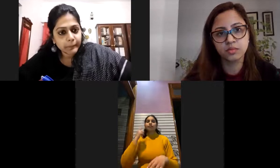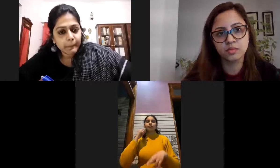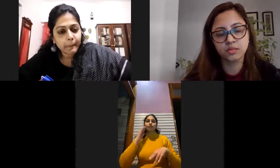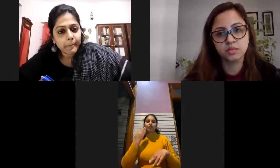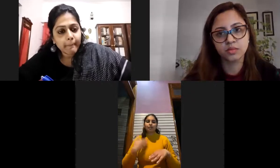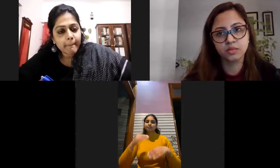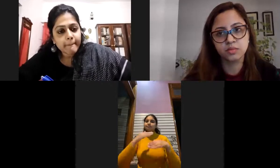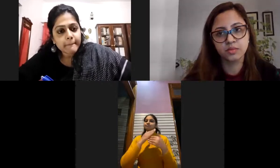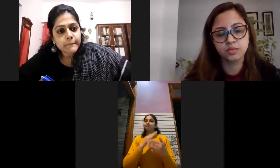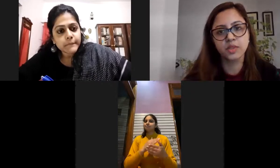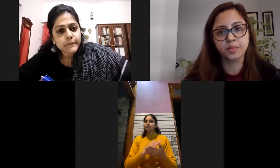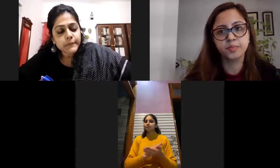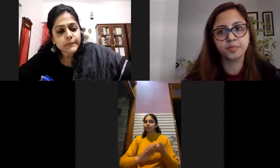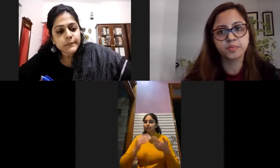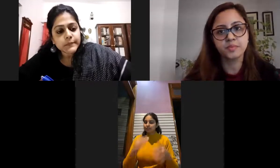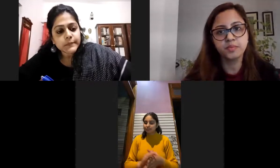everyone?